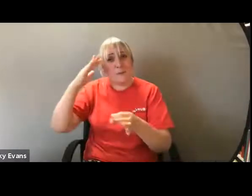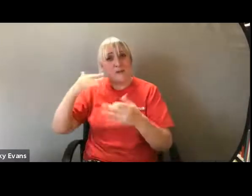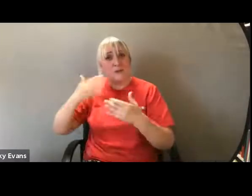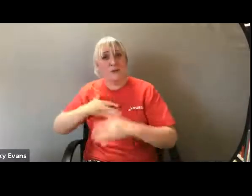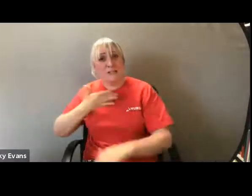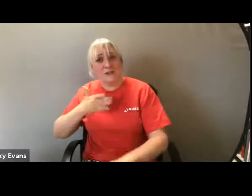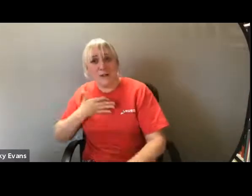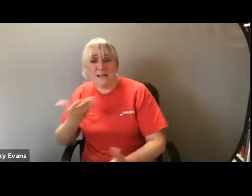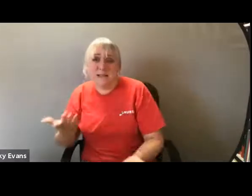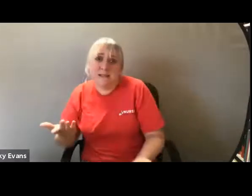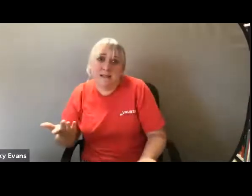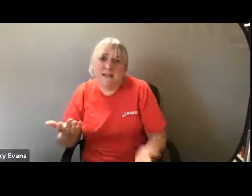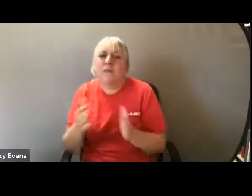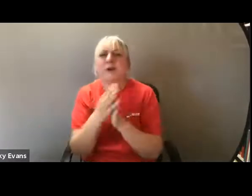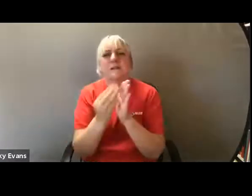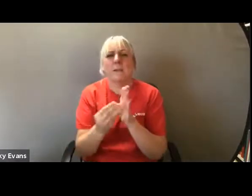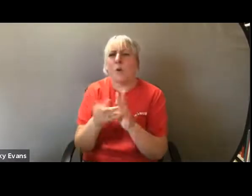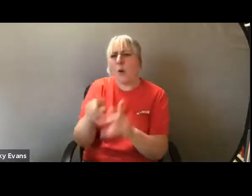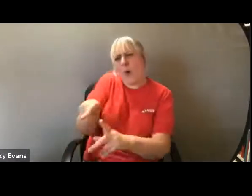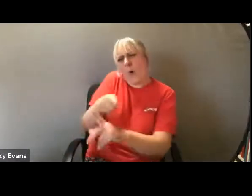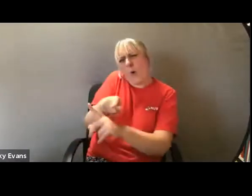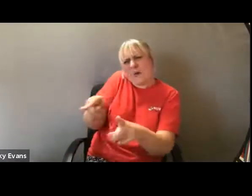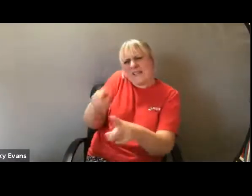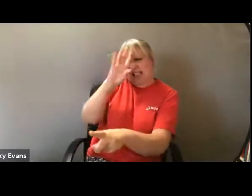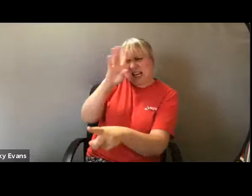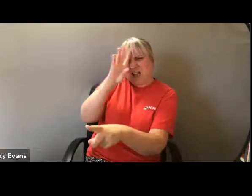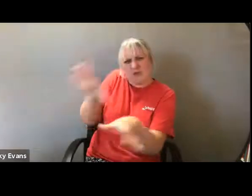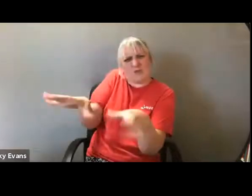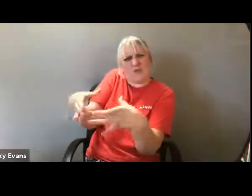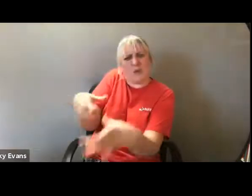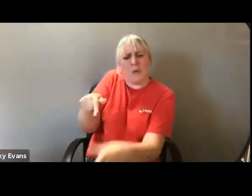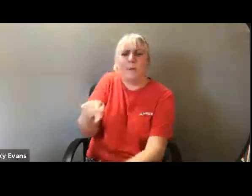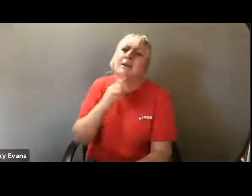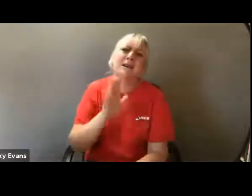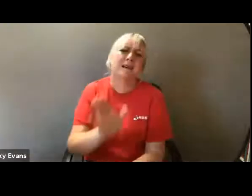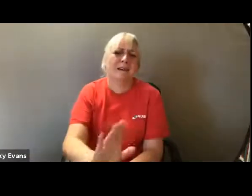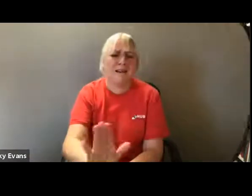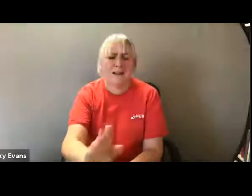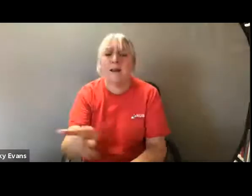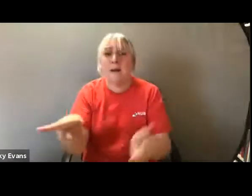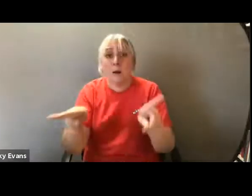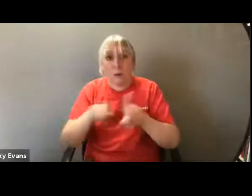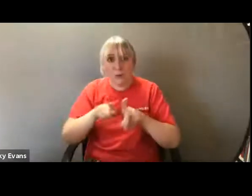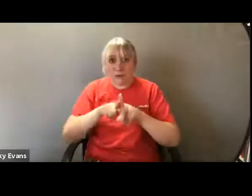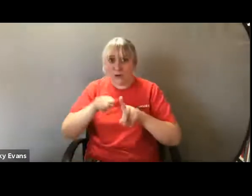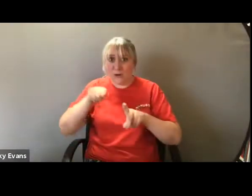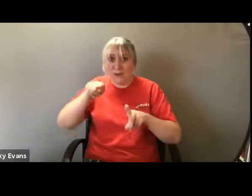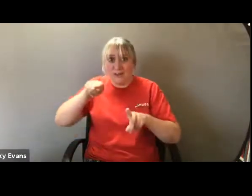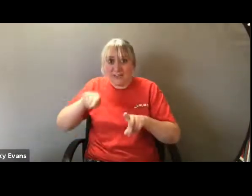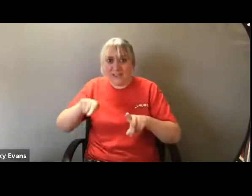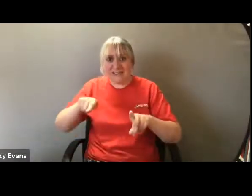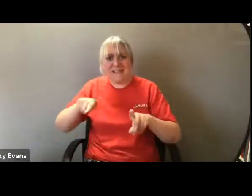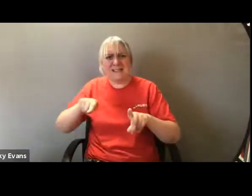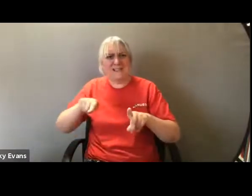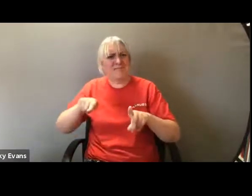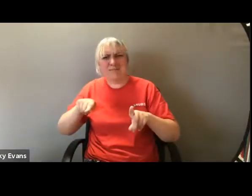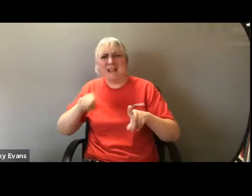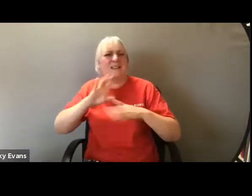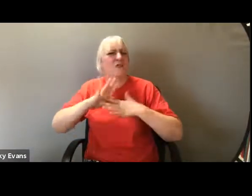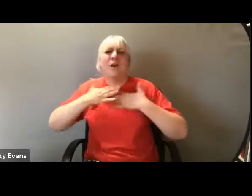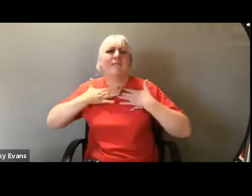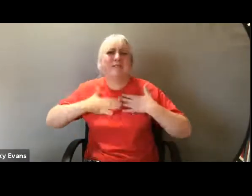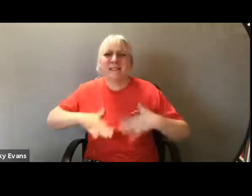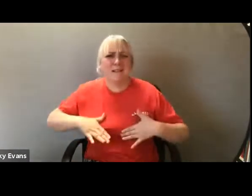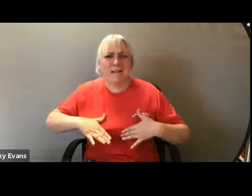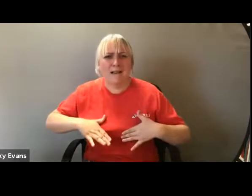like us being dangerous and so on, and the deception that it is a physical condition when the evidence shows that it's